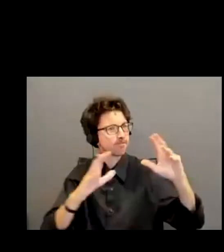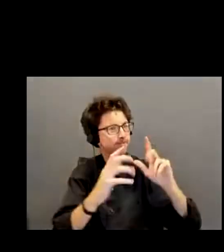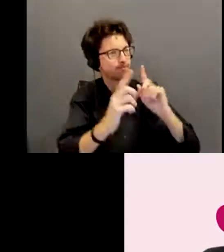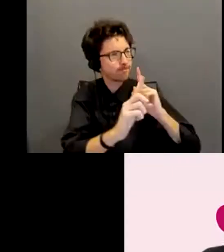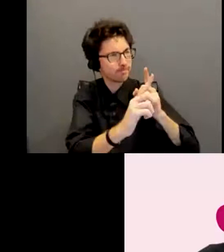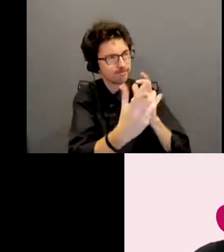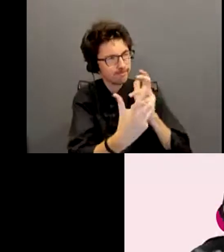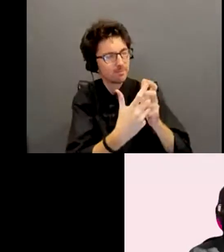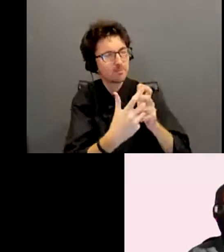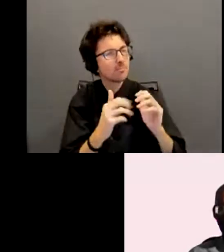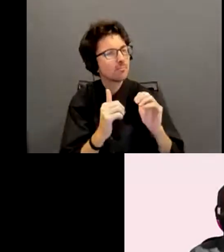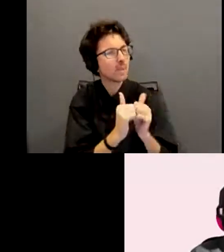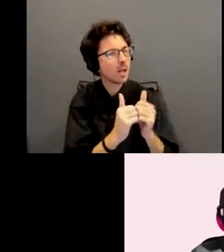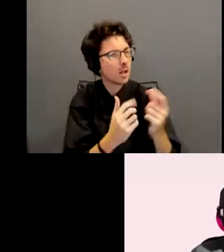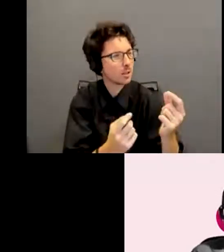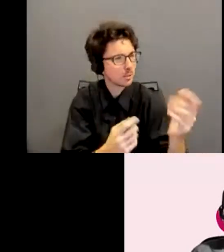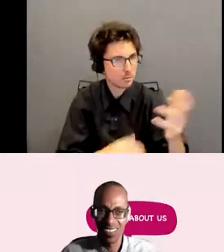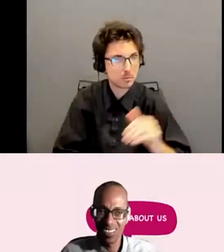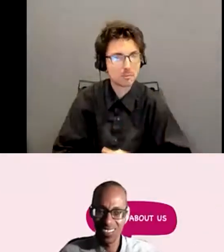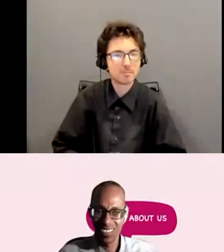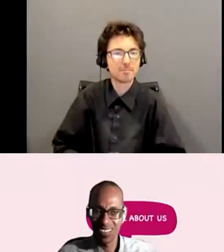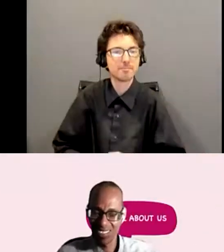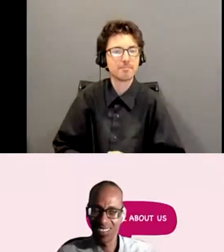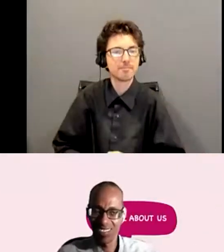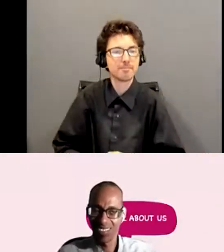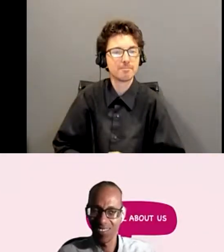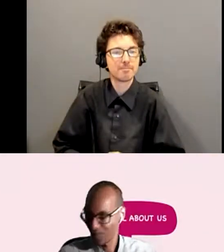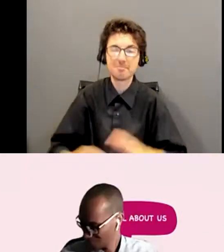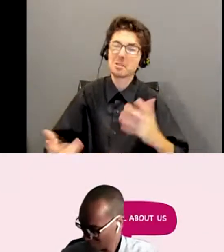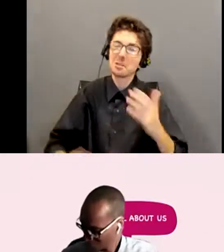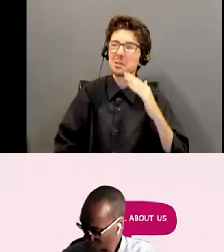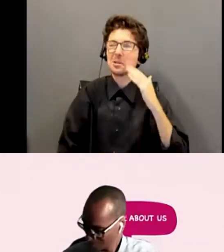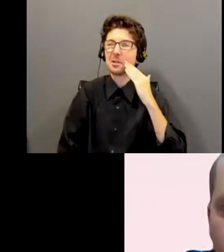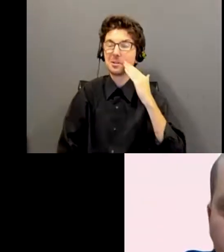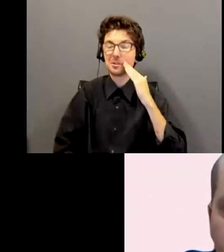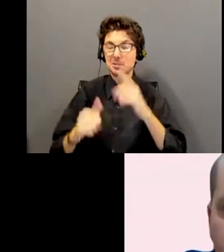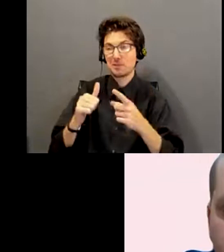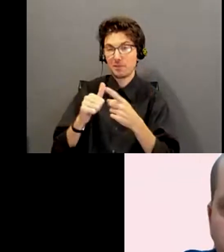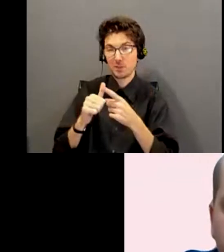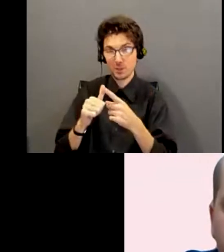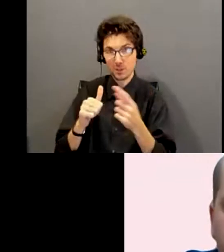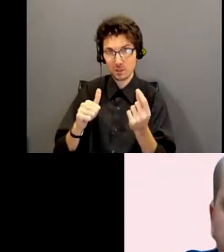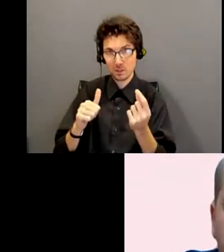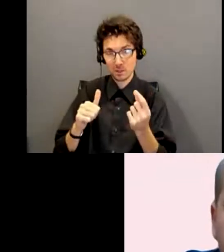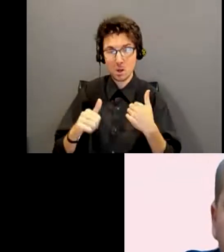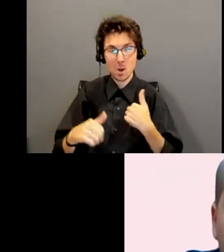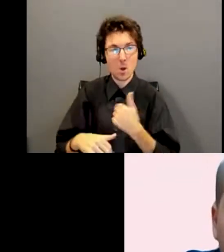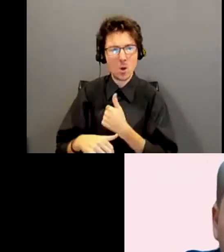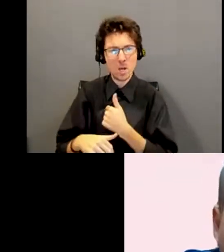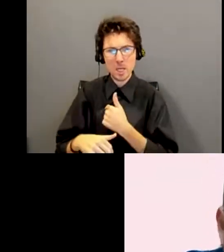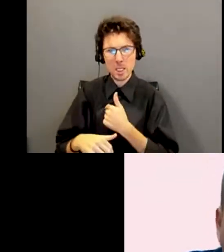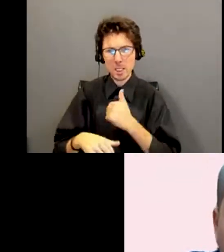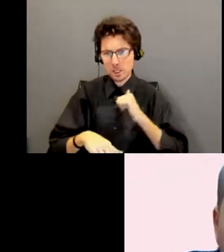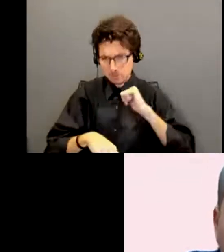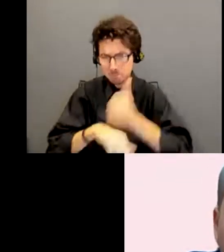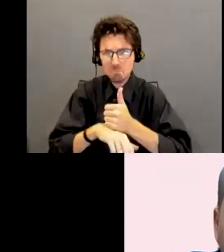Josh and Tomer. Yeah, hello everyone again. You know, the first thing that we did when we established